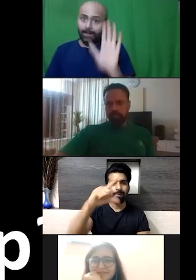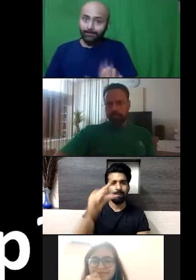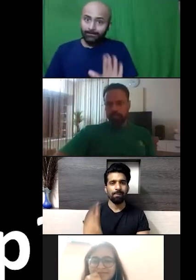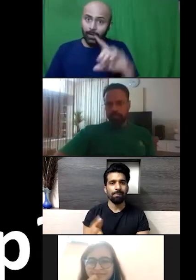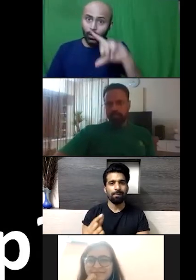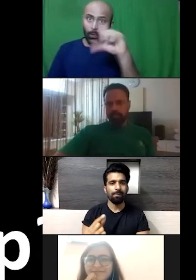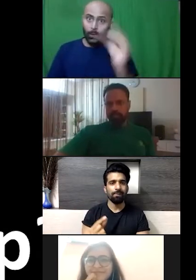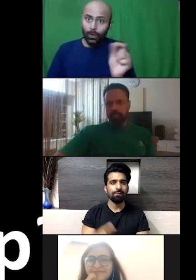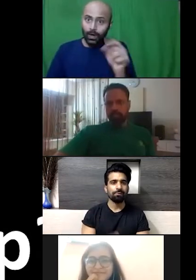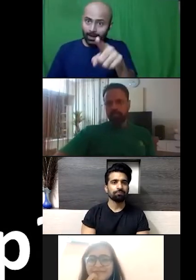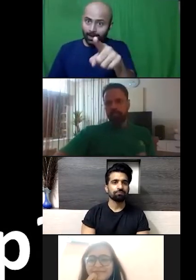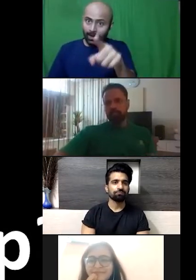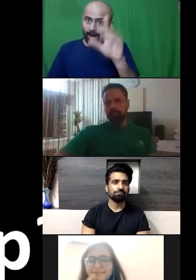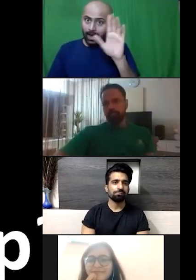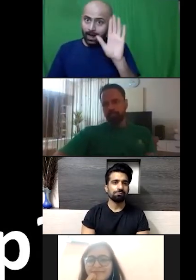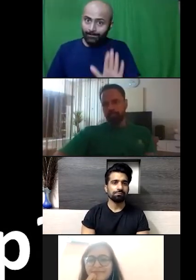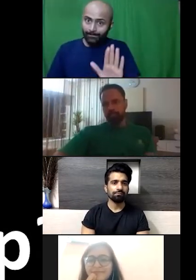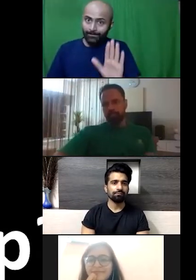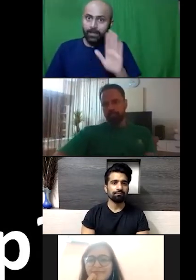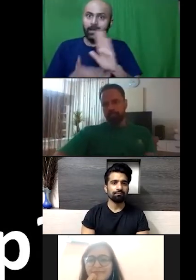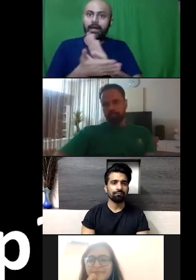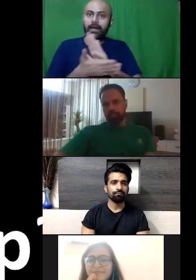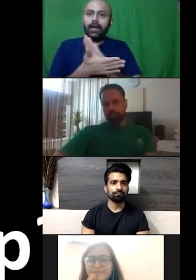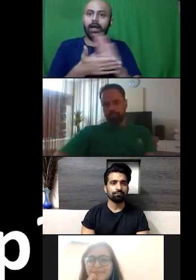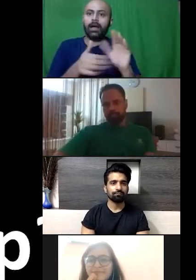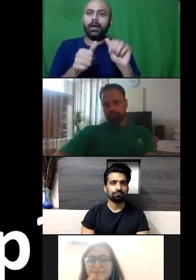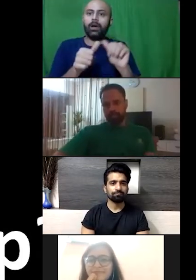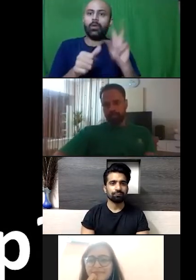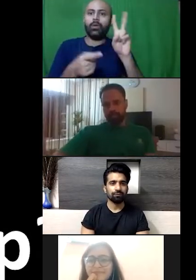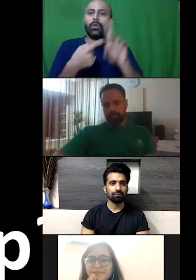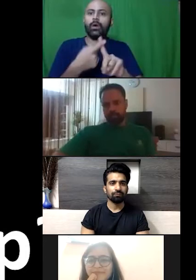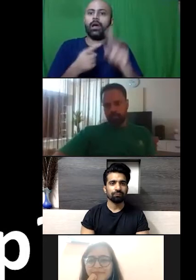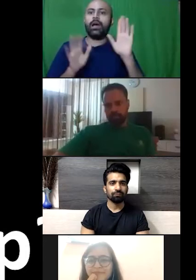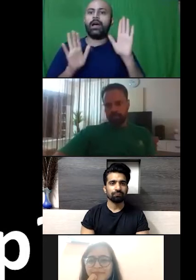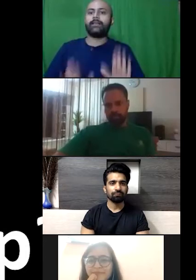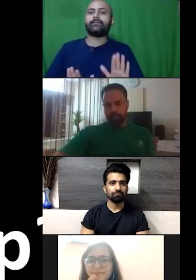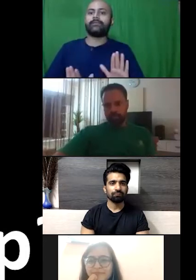visual clarity is there. Do you have WhatsApp? So we'll say